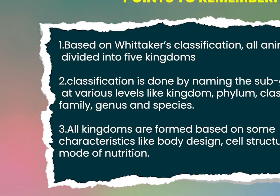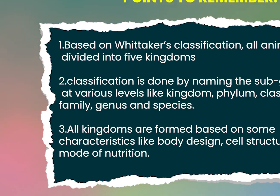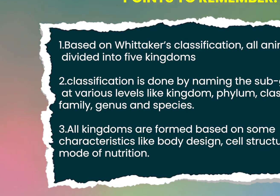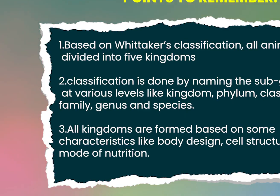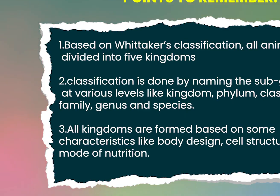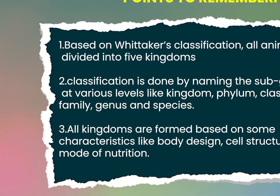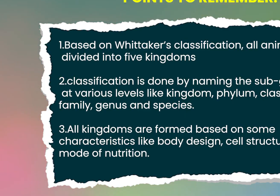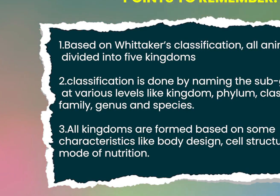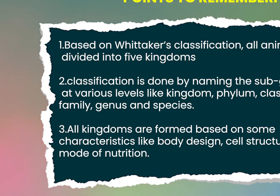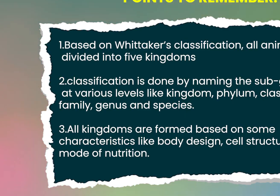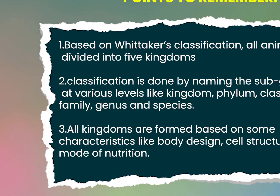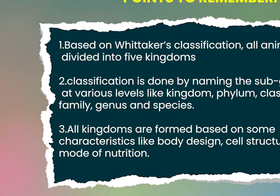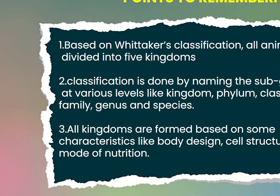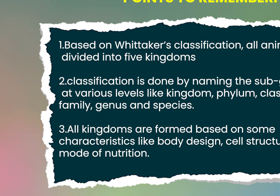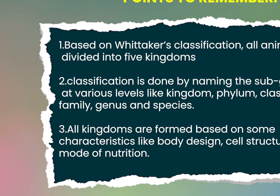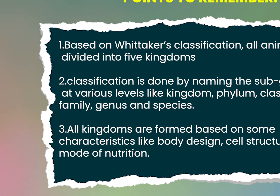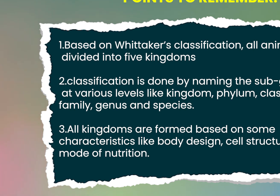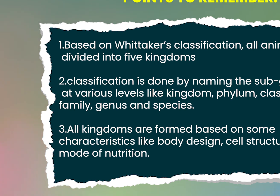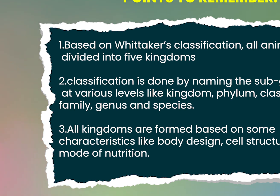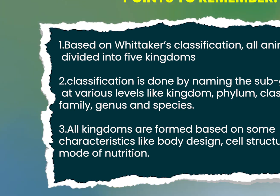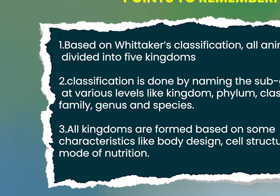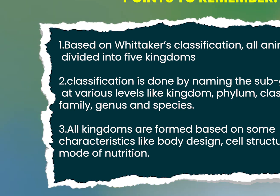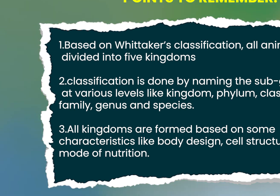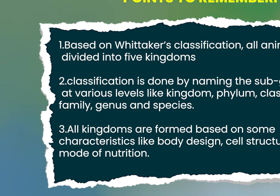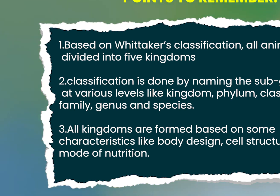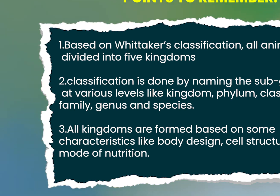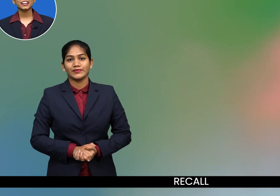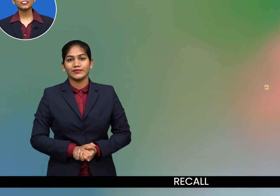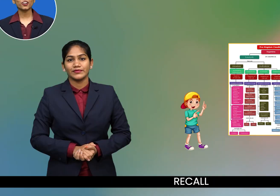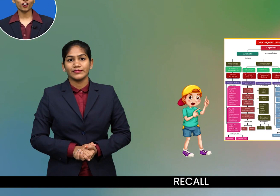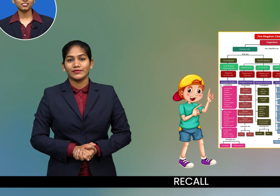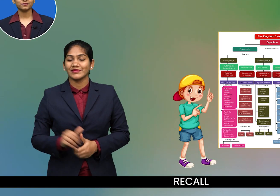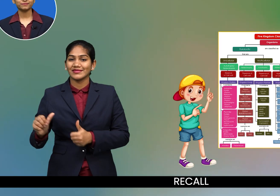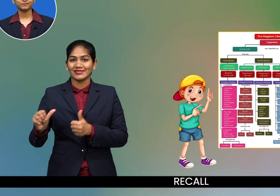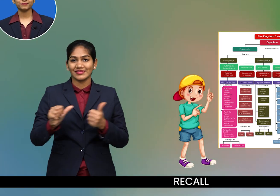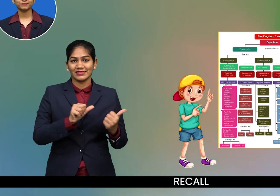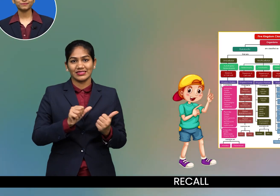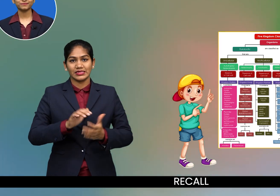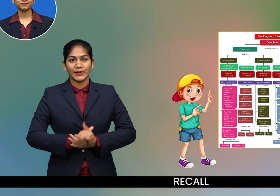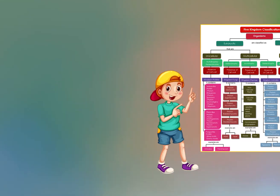Recall.